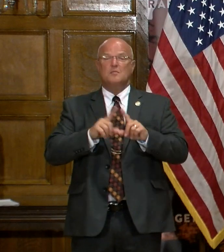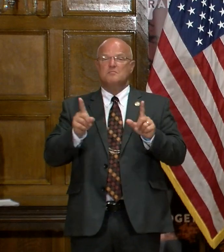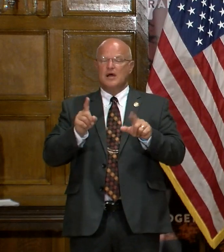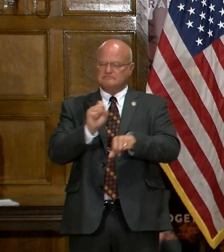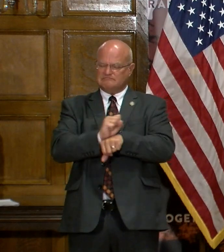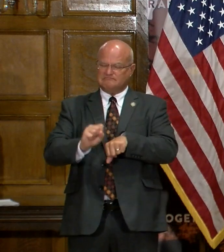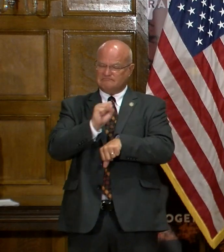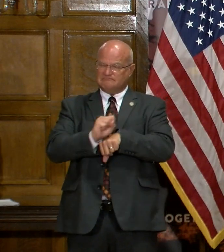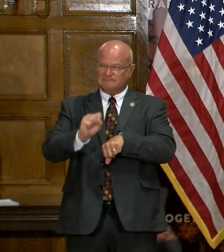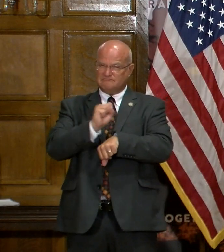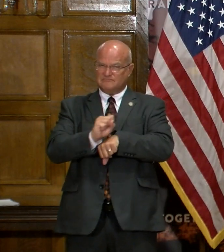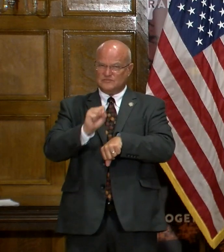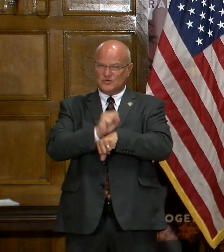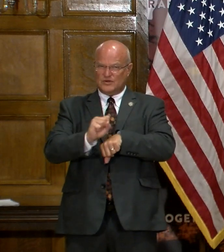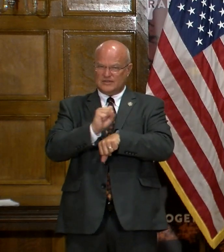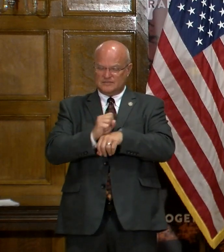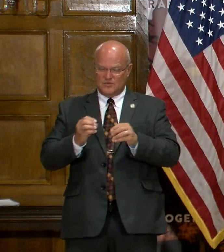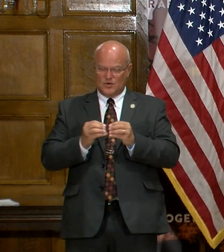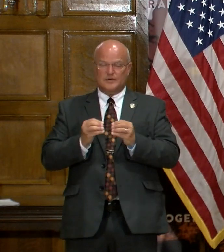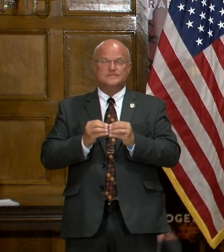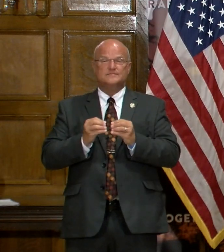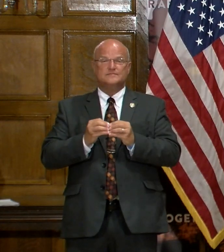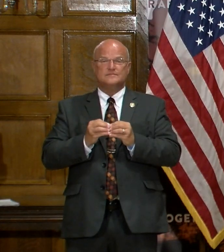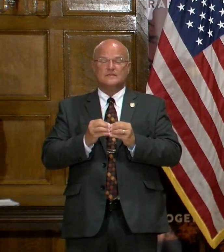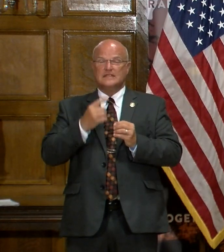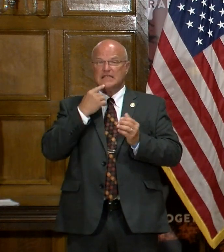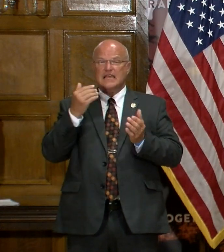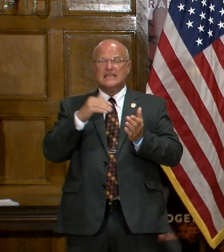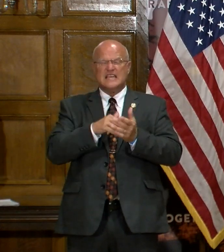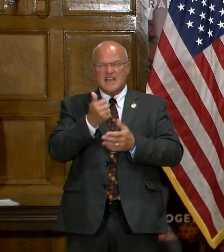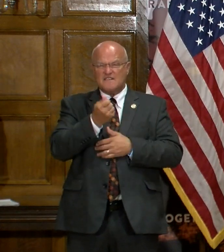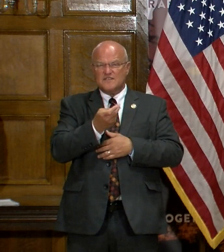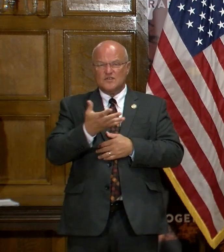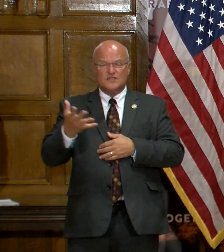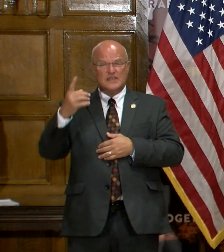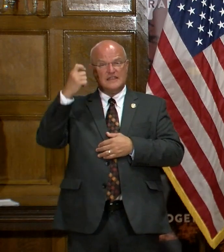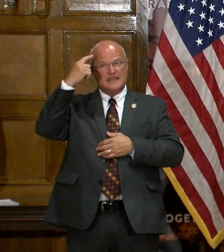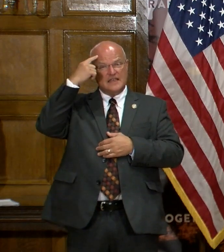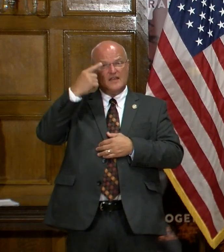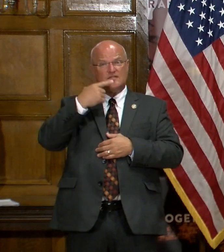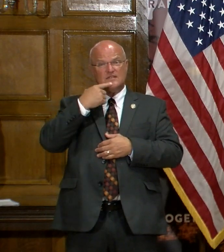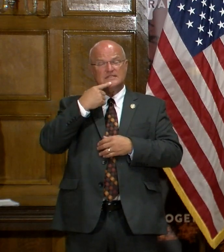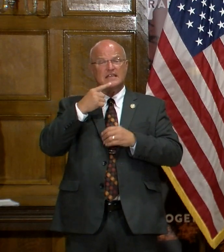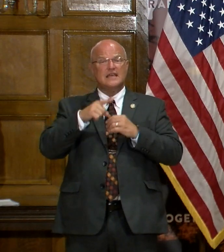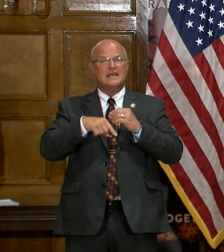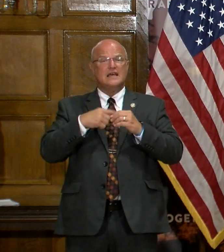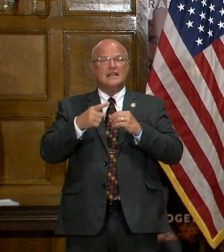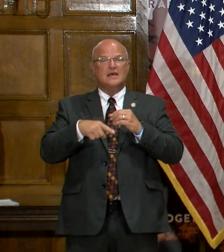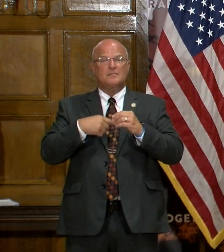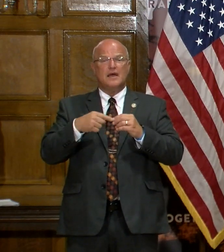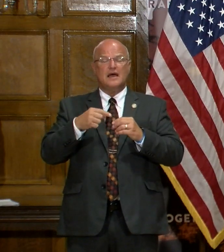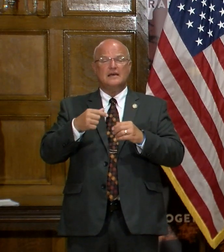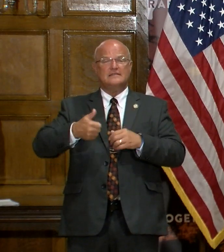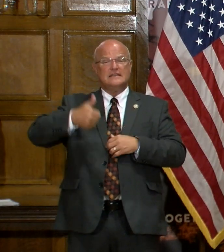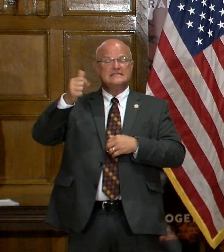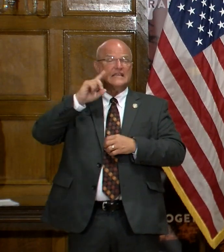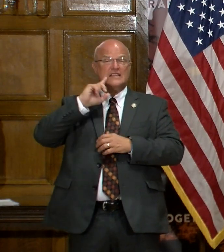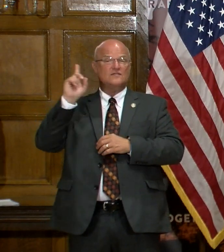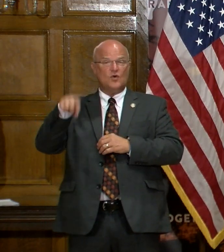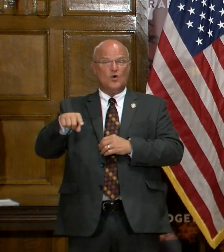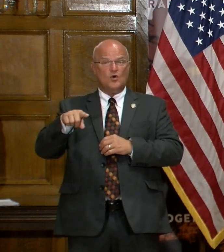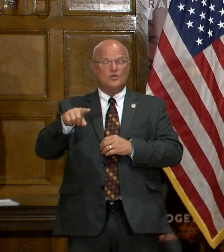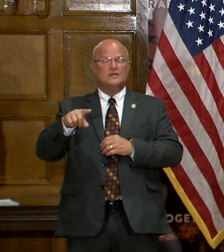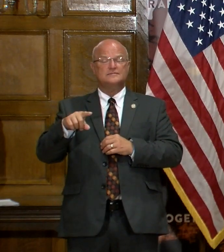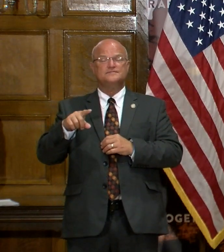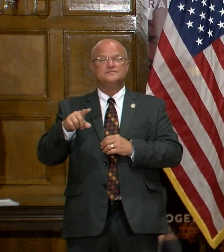I appreciate the message. Just to reiterate there, and a couple things the Governor mentioned related to the executive order.